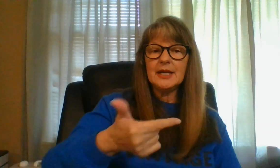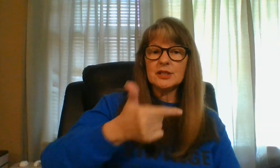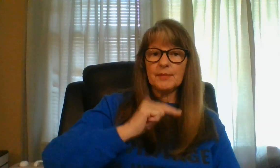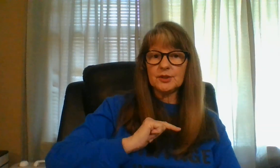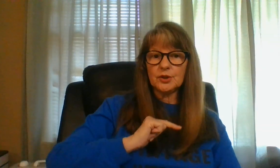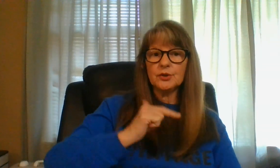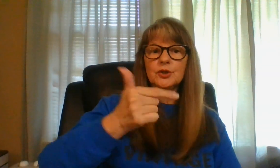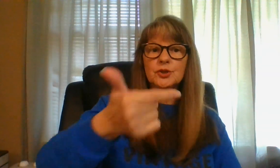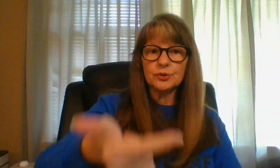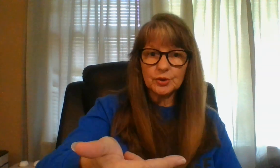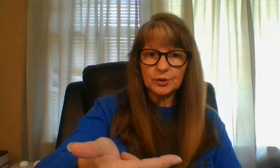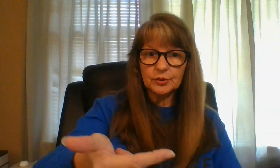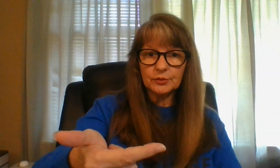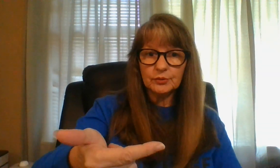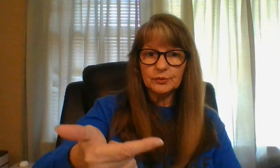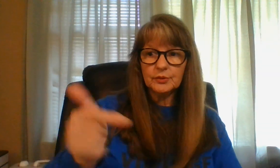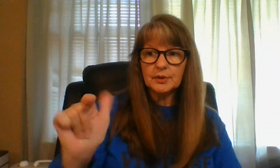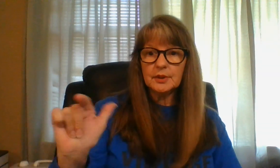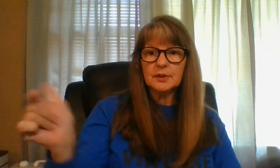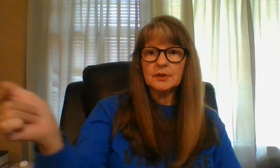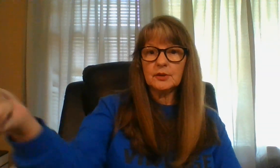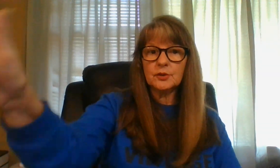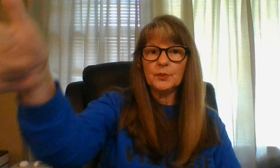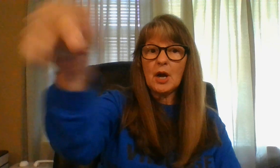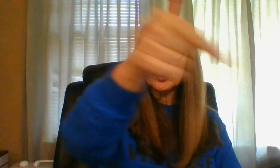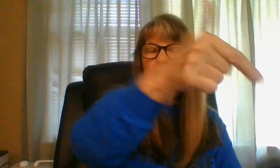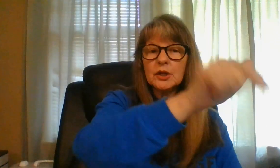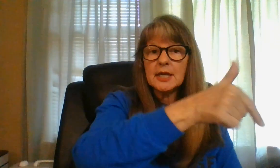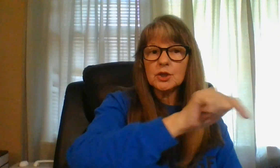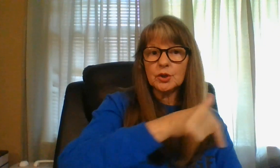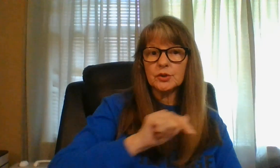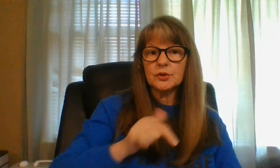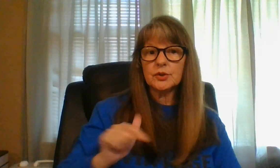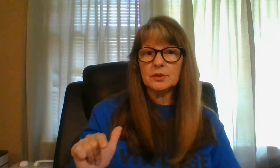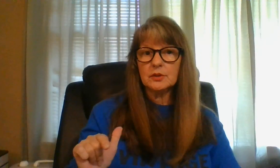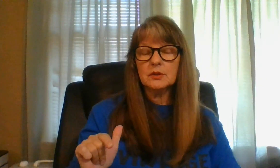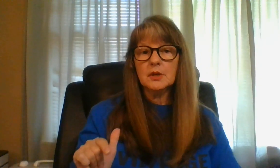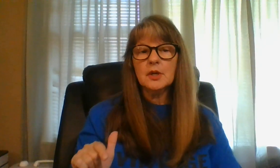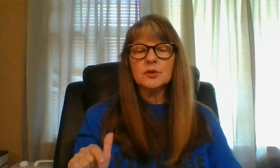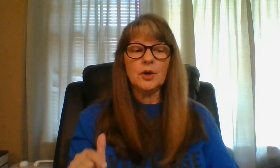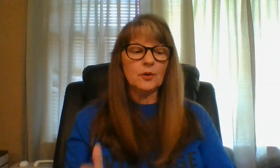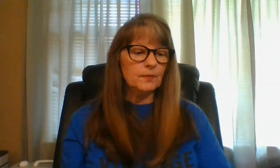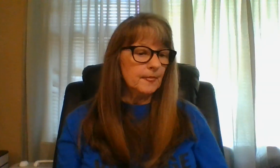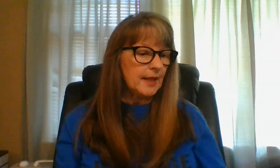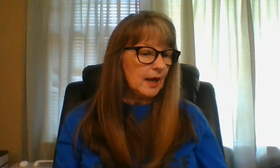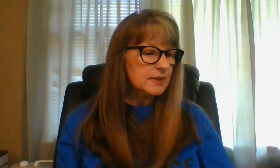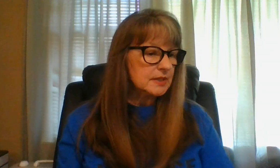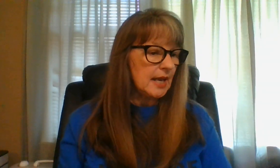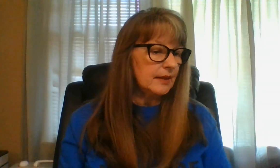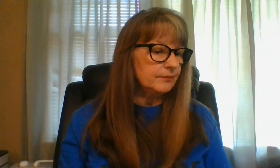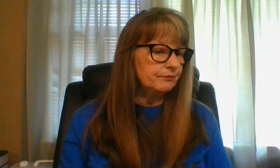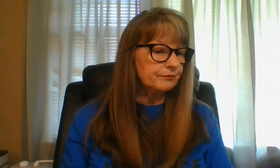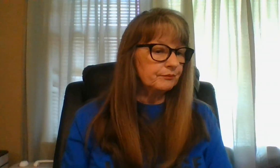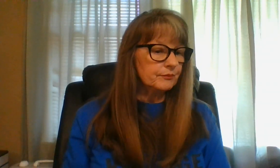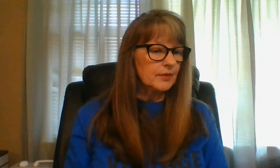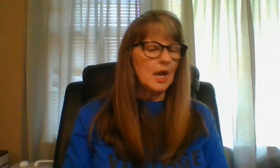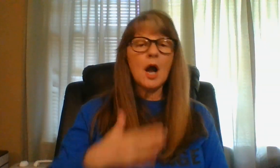It's my turn. It's your turn. We all going to take turns. So I would say,